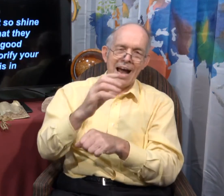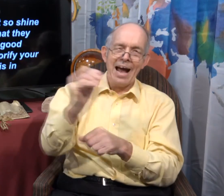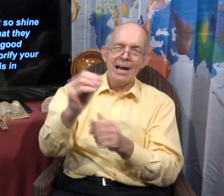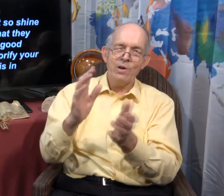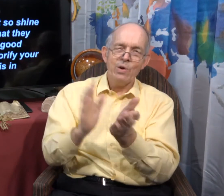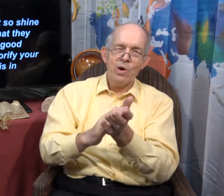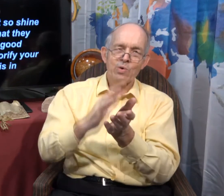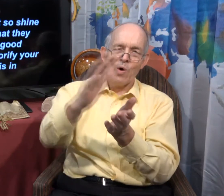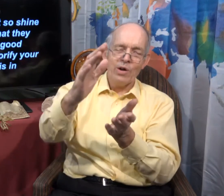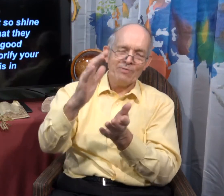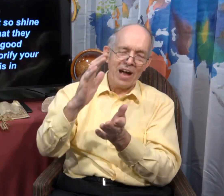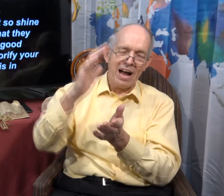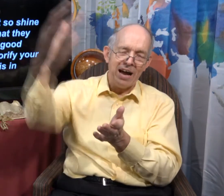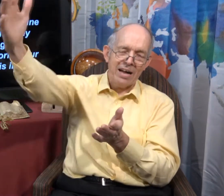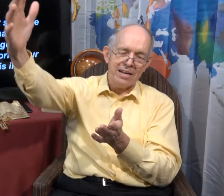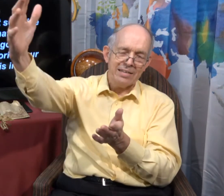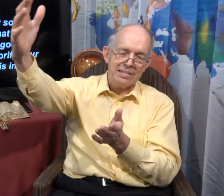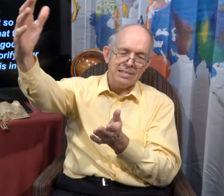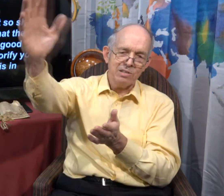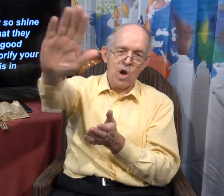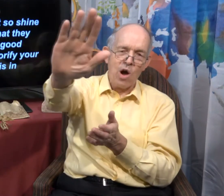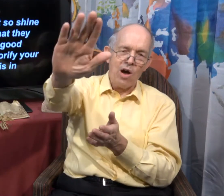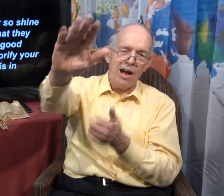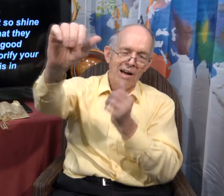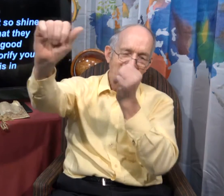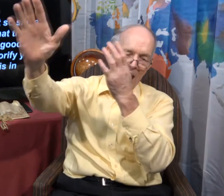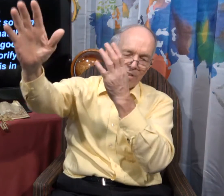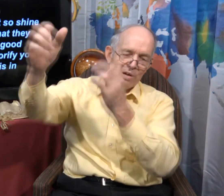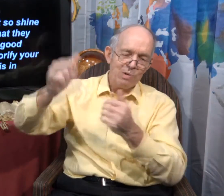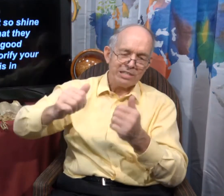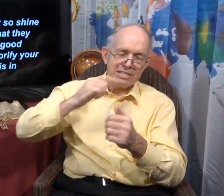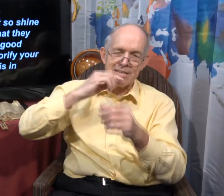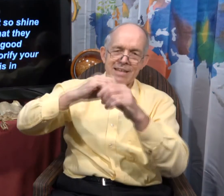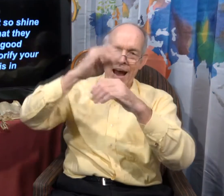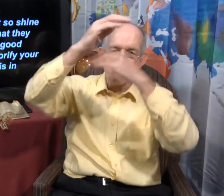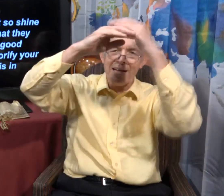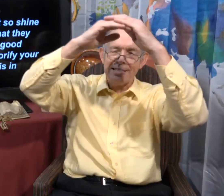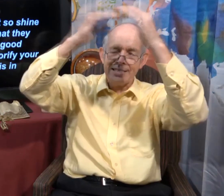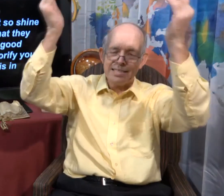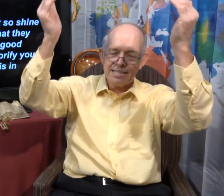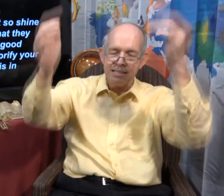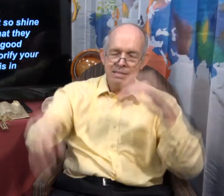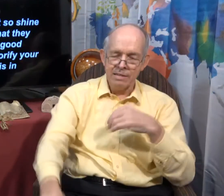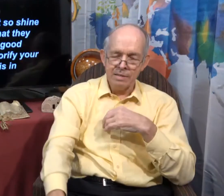and glorify your Father which is in heaven.